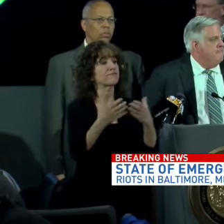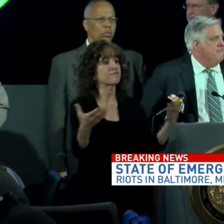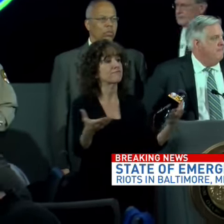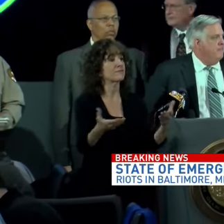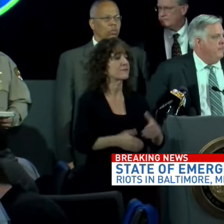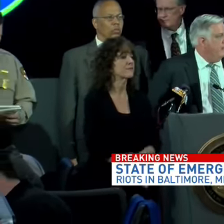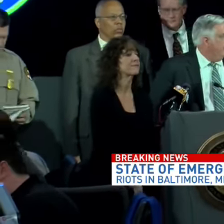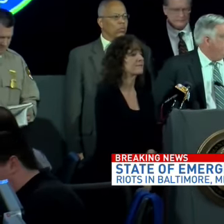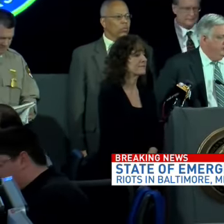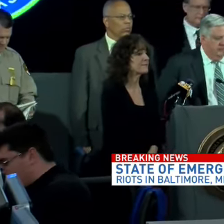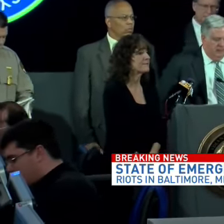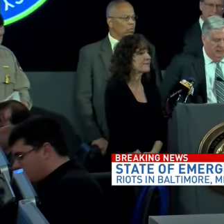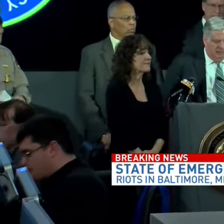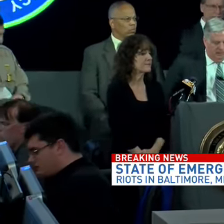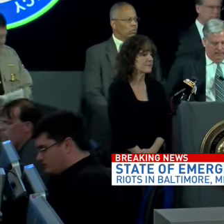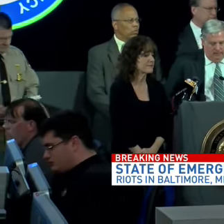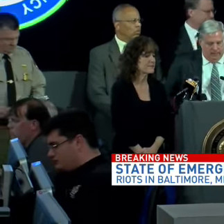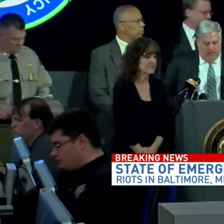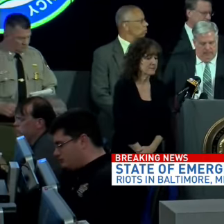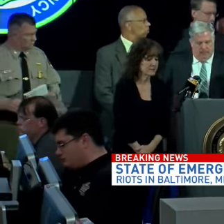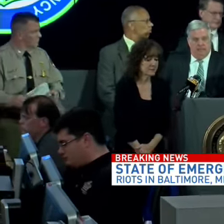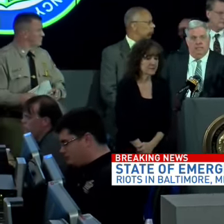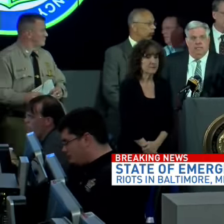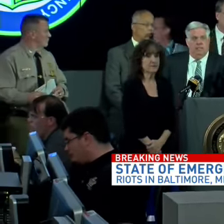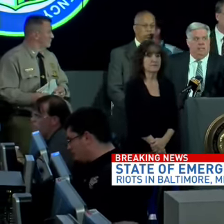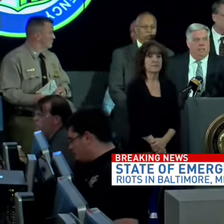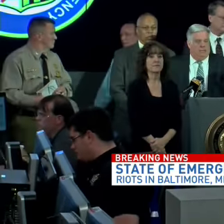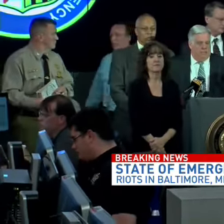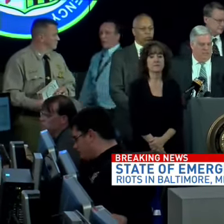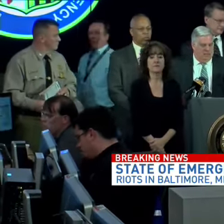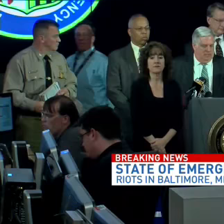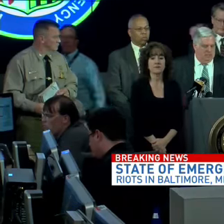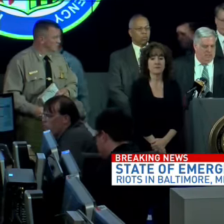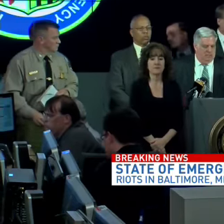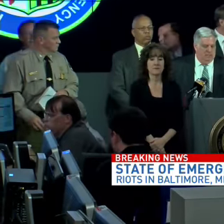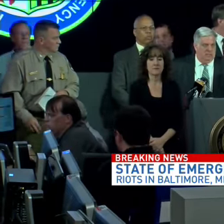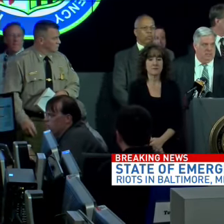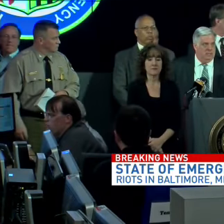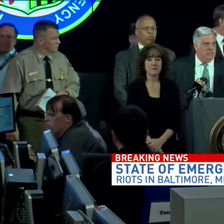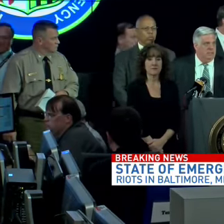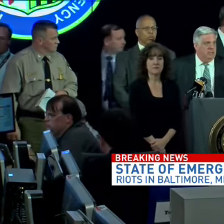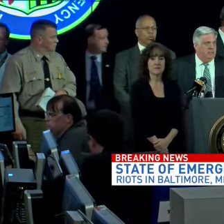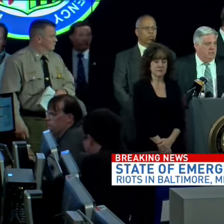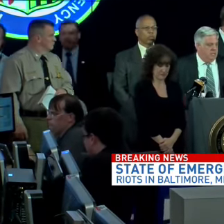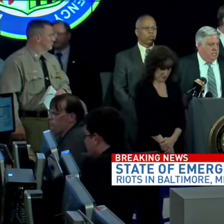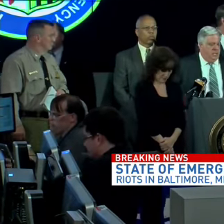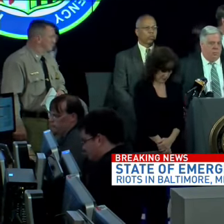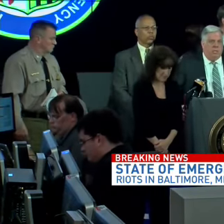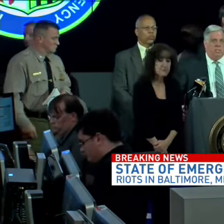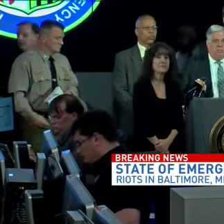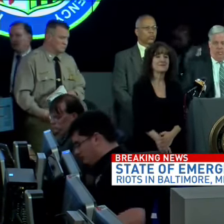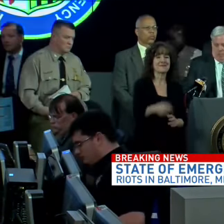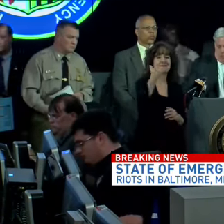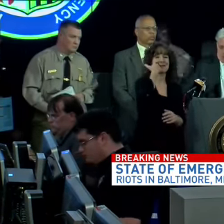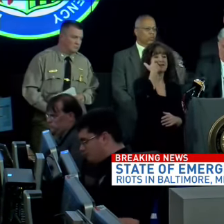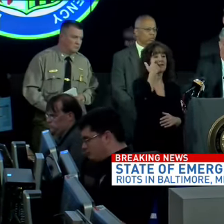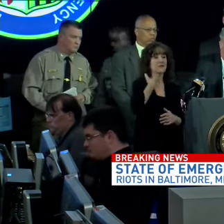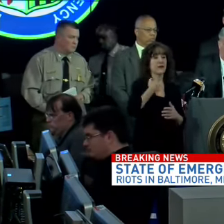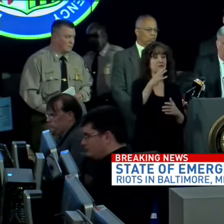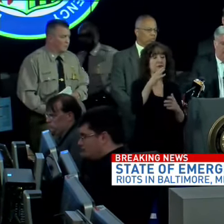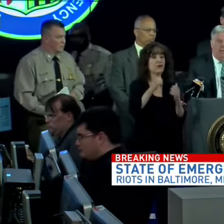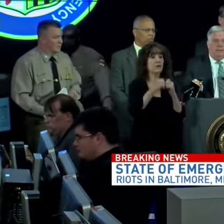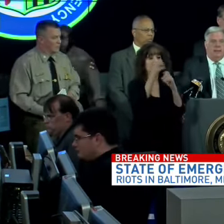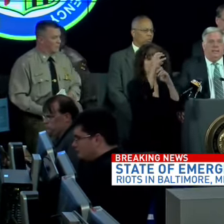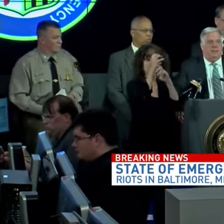this hour, at least 1,500 uniformed police officers are out on the streets of Baltimore. However, by signing that state of emergency